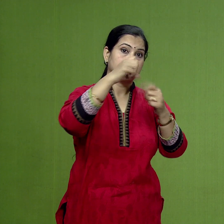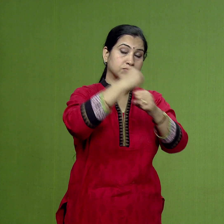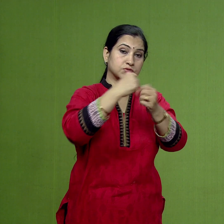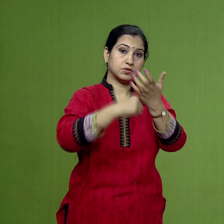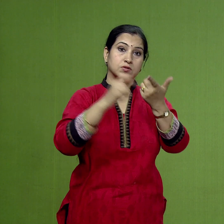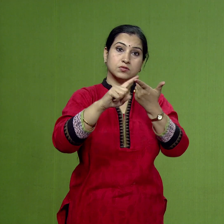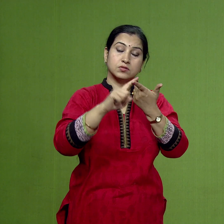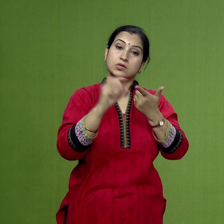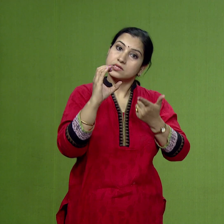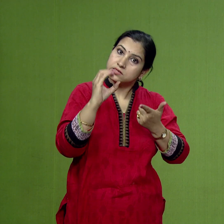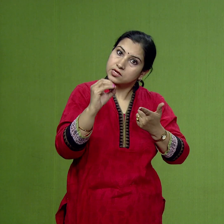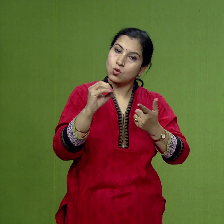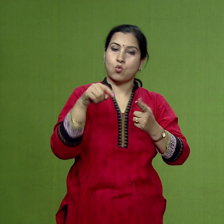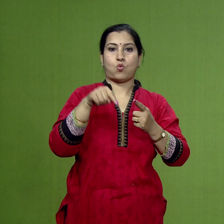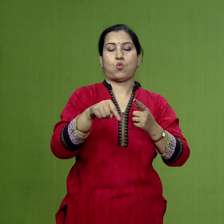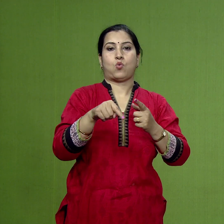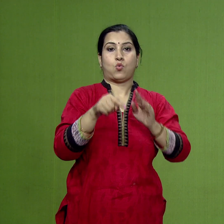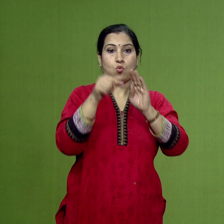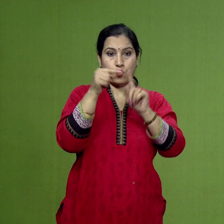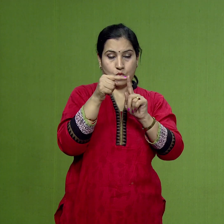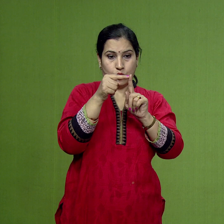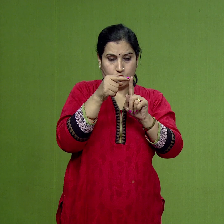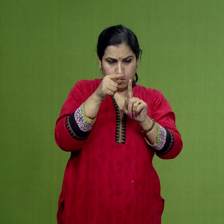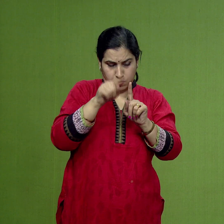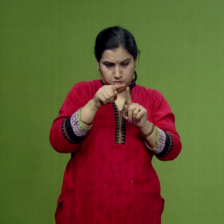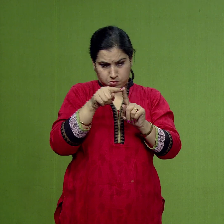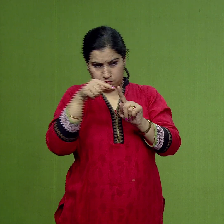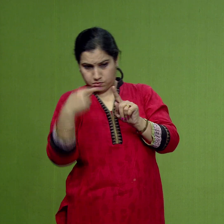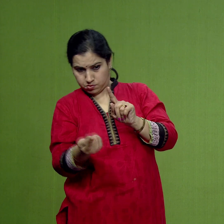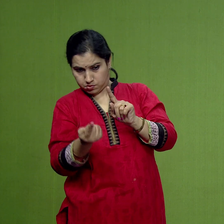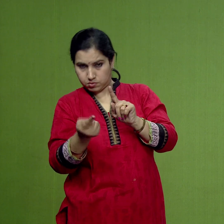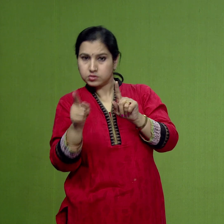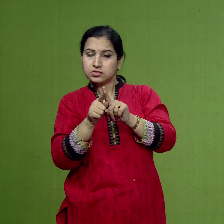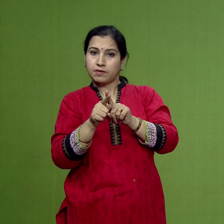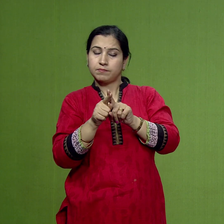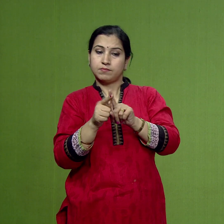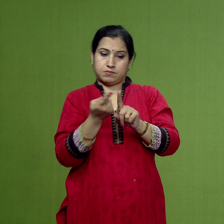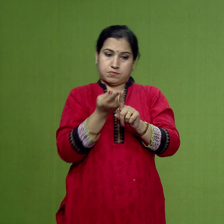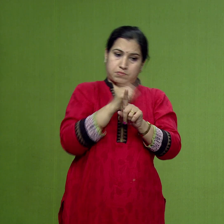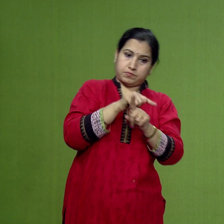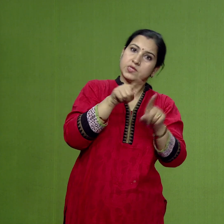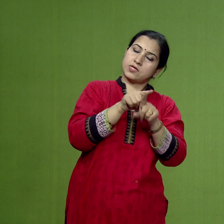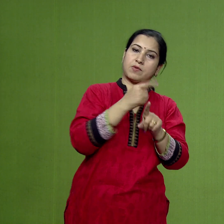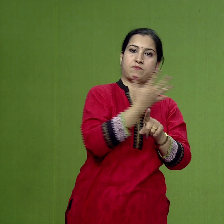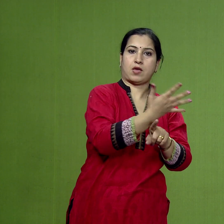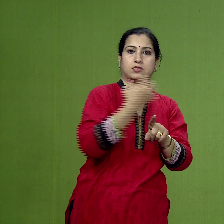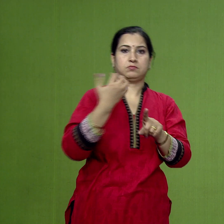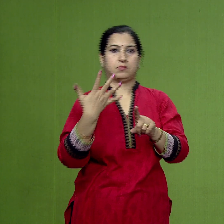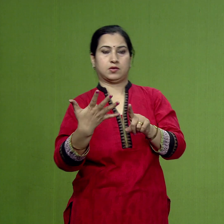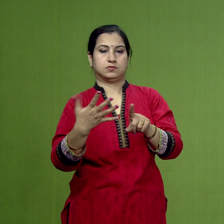nearest longitude in the east to it will be 5 degrees east longitude, and the farthest will